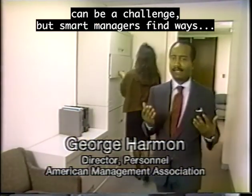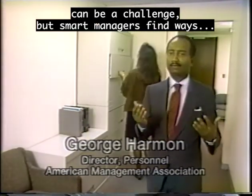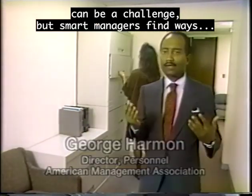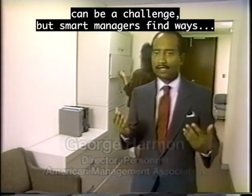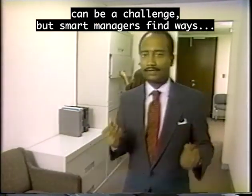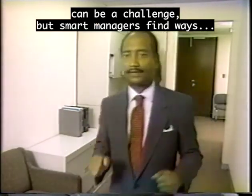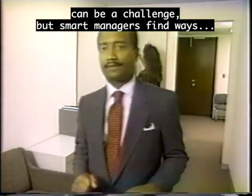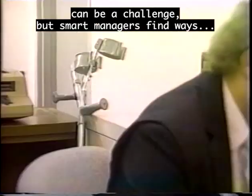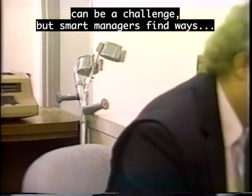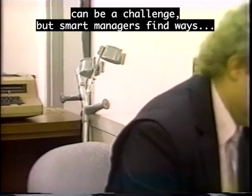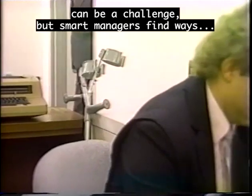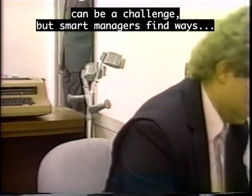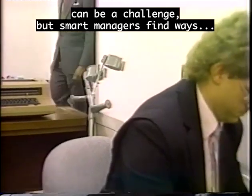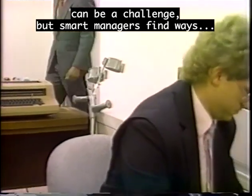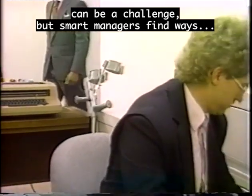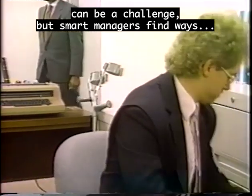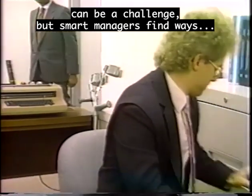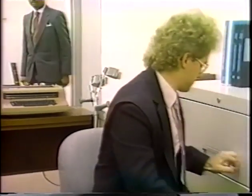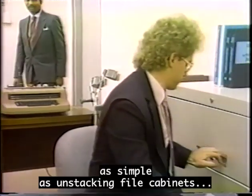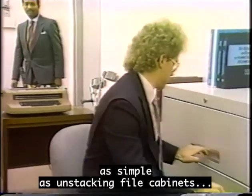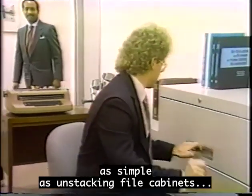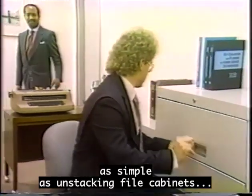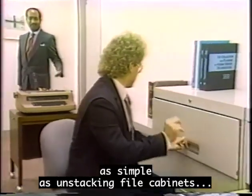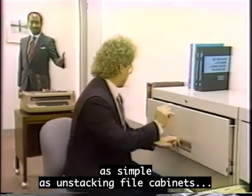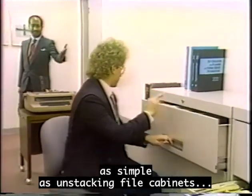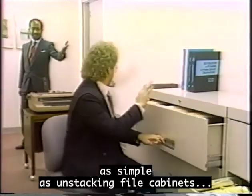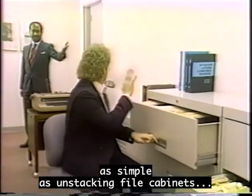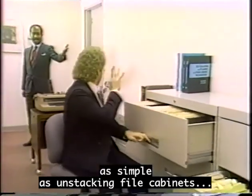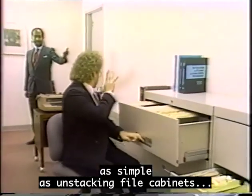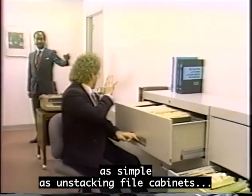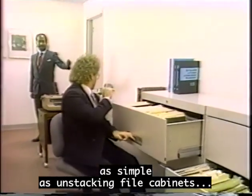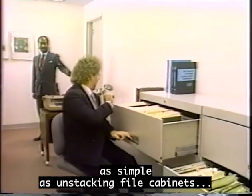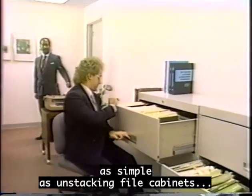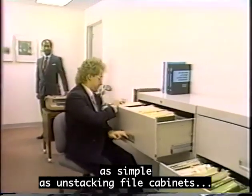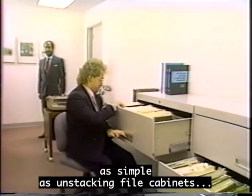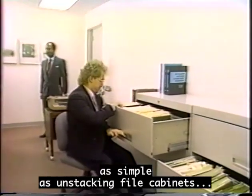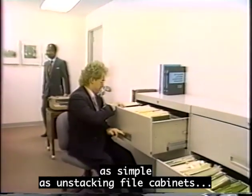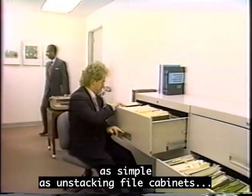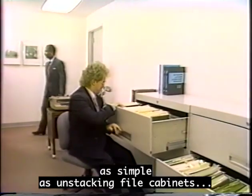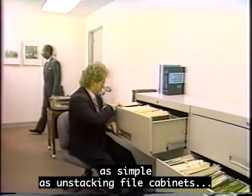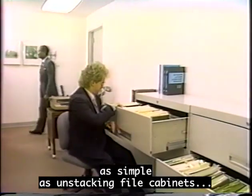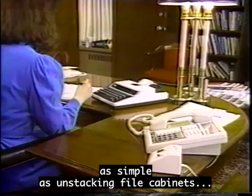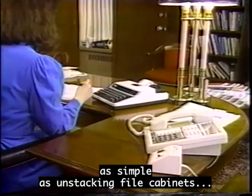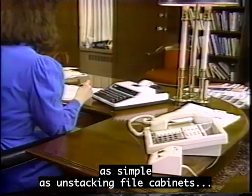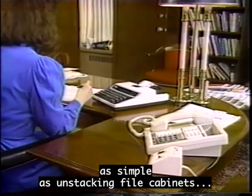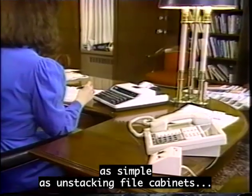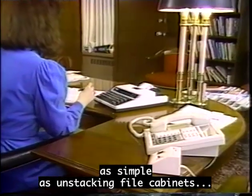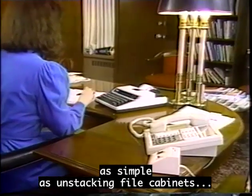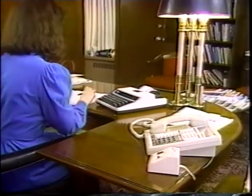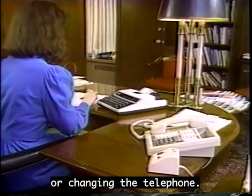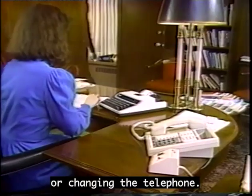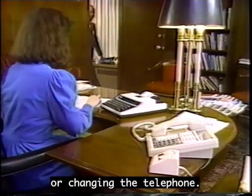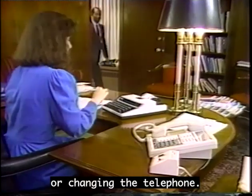managers find ways. As simple as unstacking file cabinets